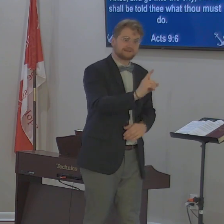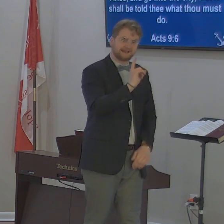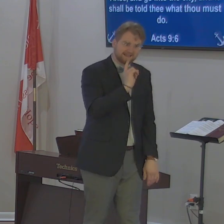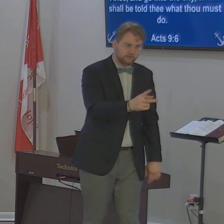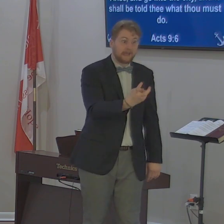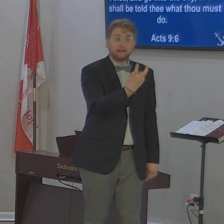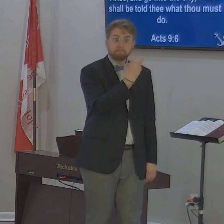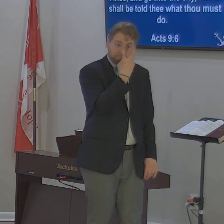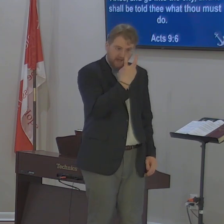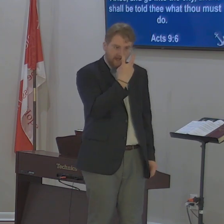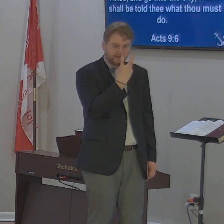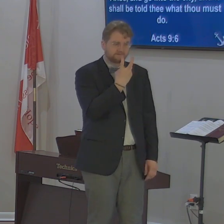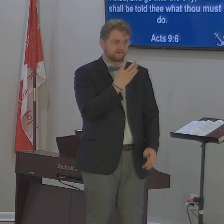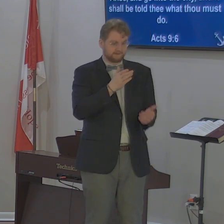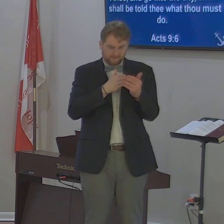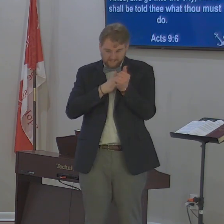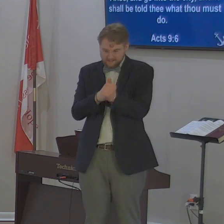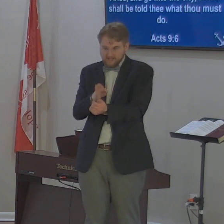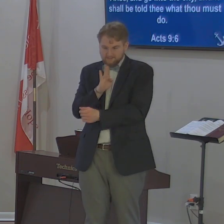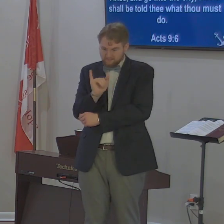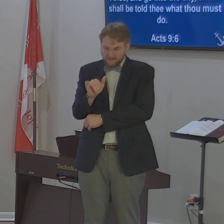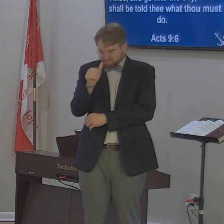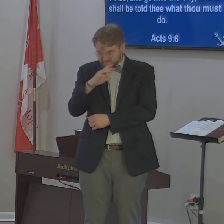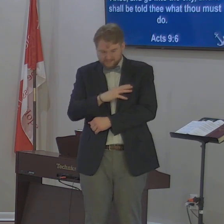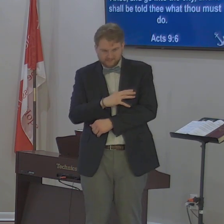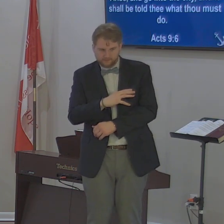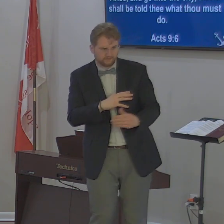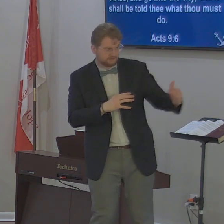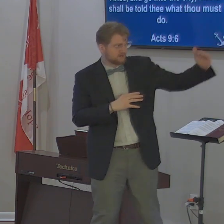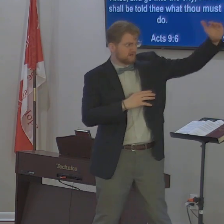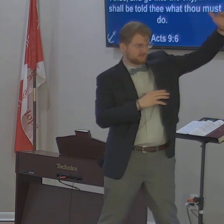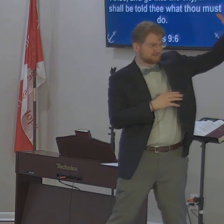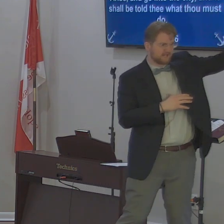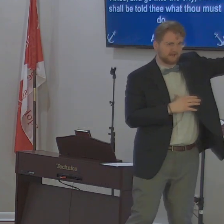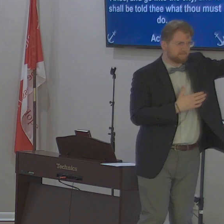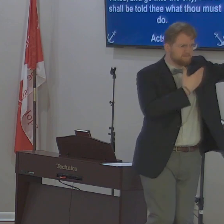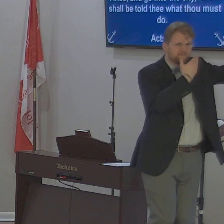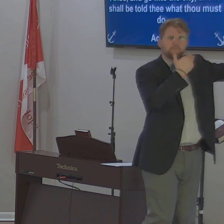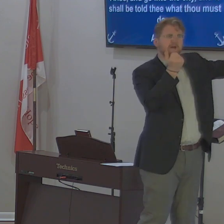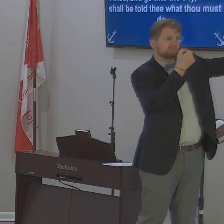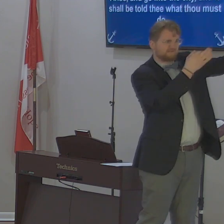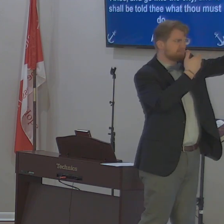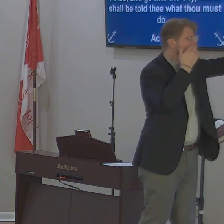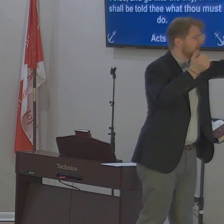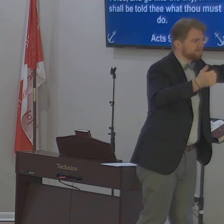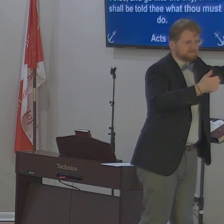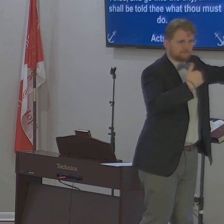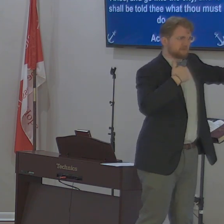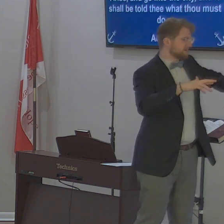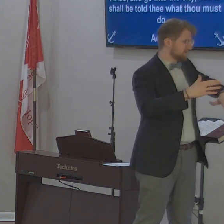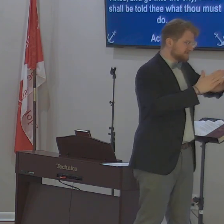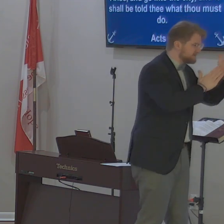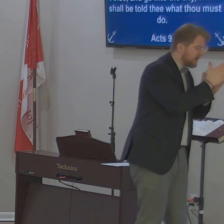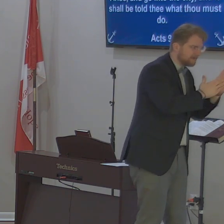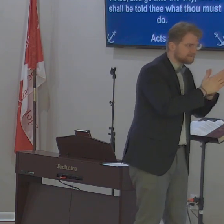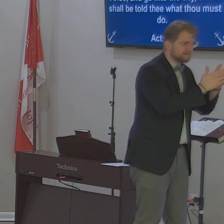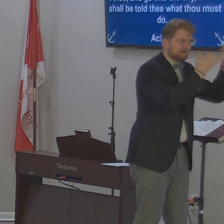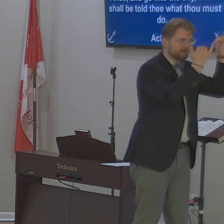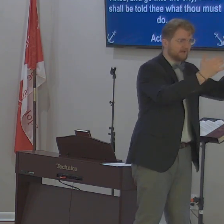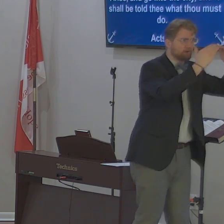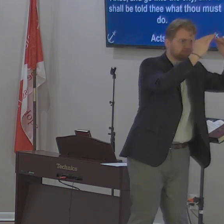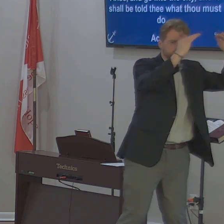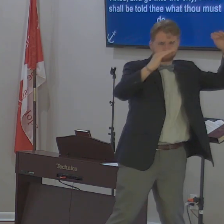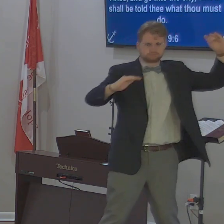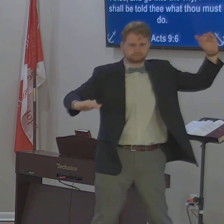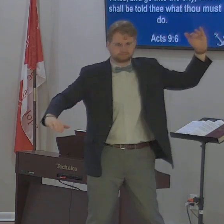men now. He's went from cloud nine to cloud zero. I was going to say sugar to booger,